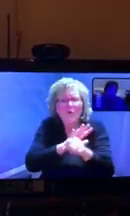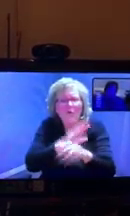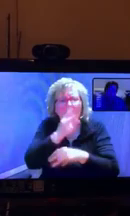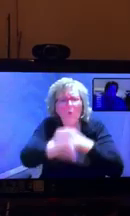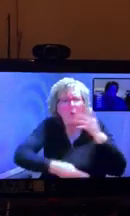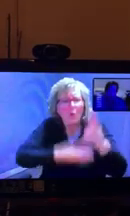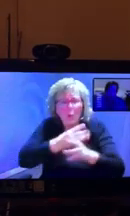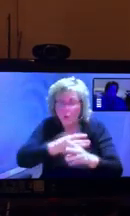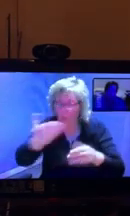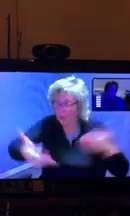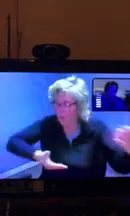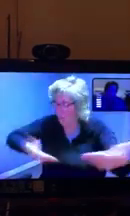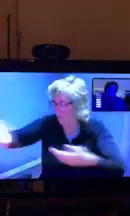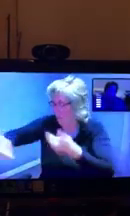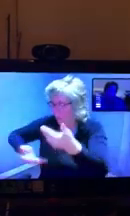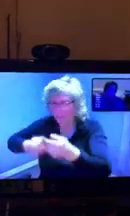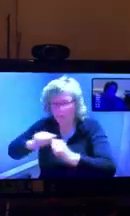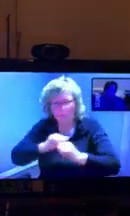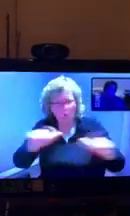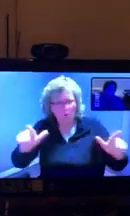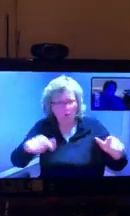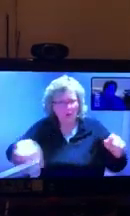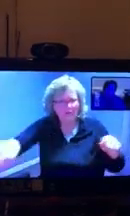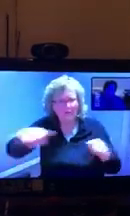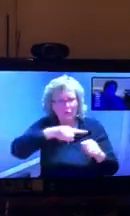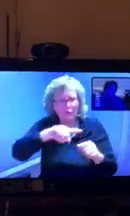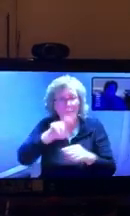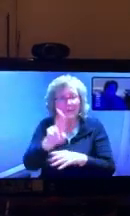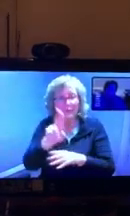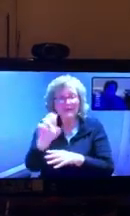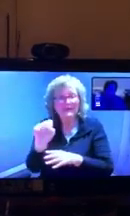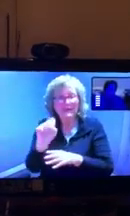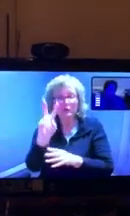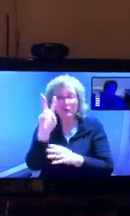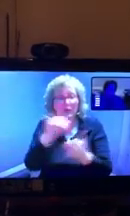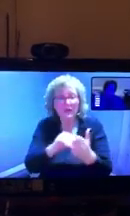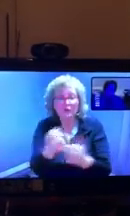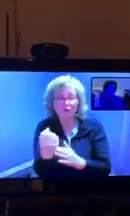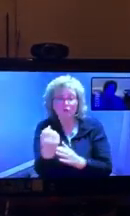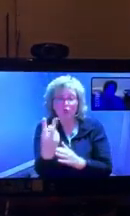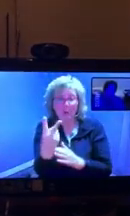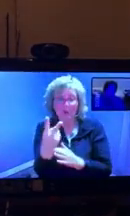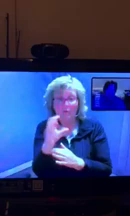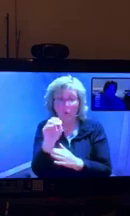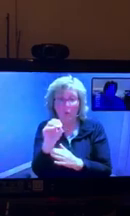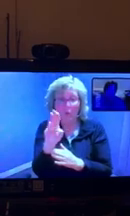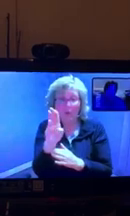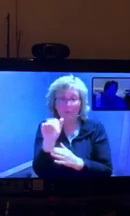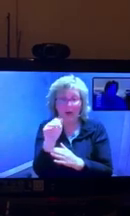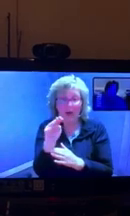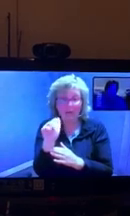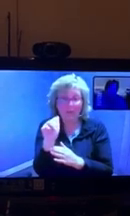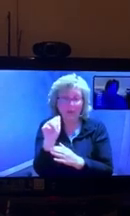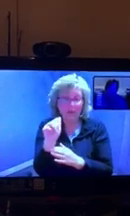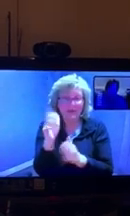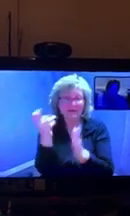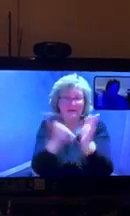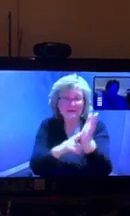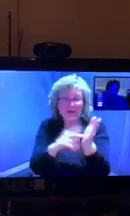welcome all of you. But in the United States in 2012, the Obama administration signed into law through what is called the Jobs